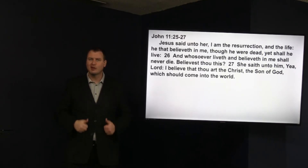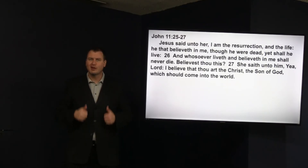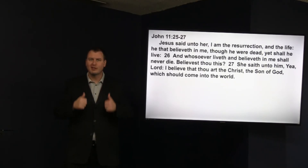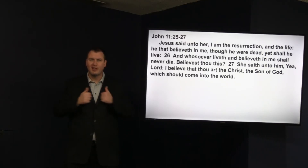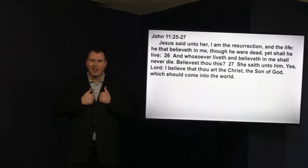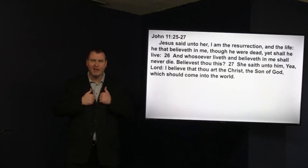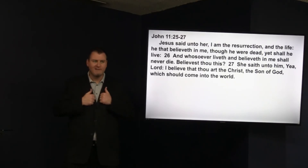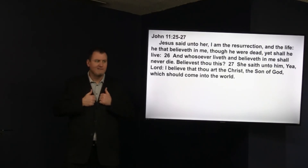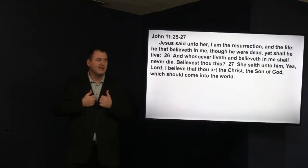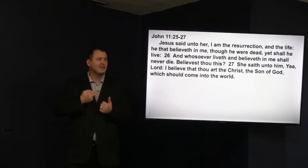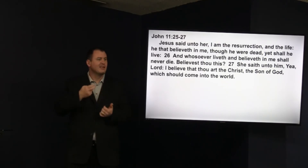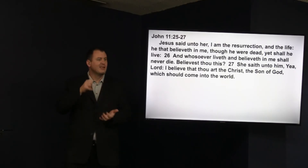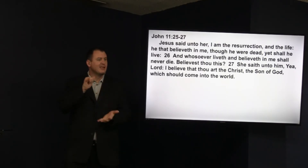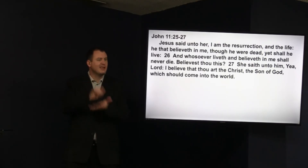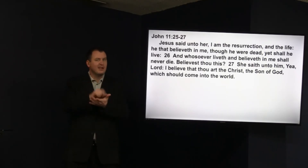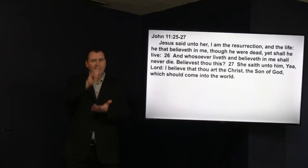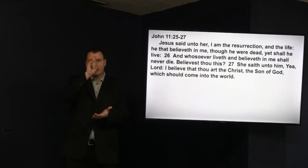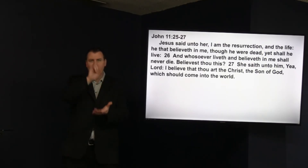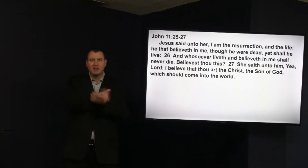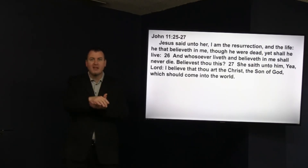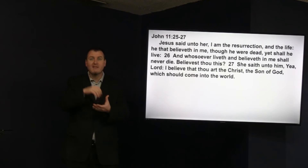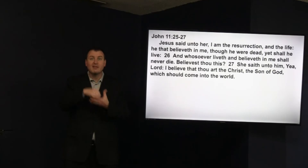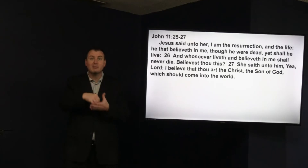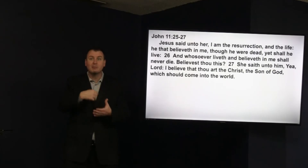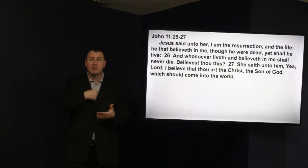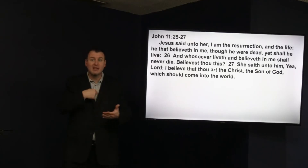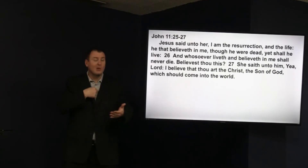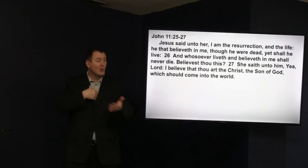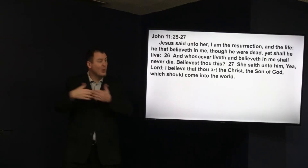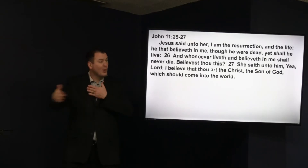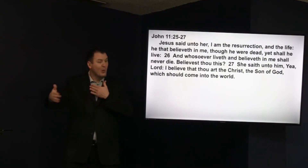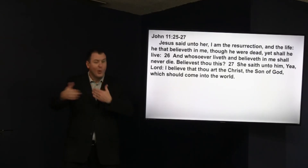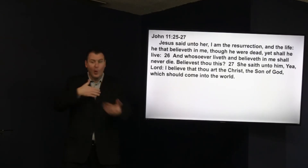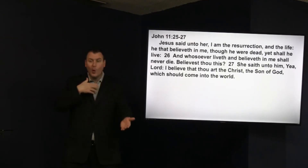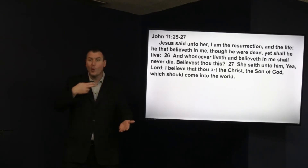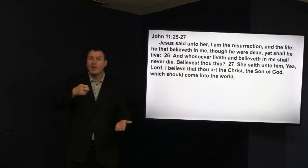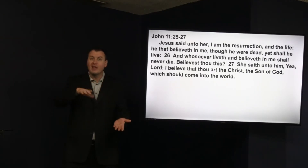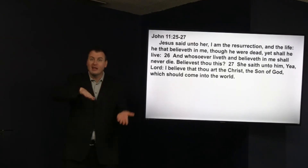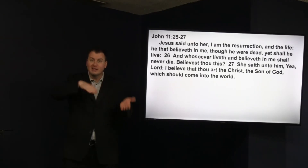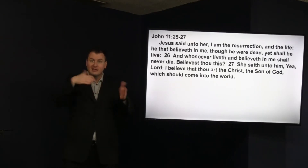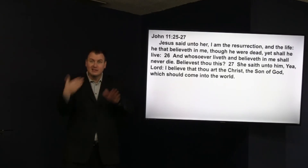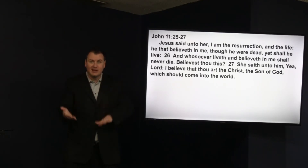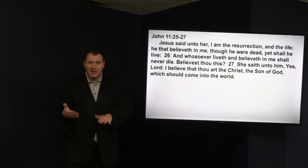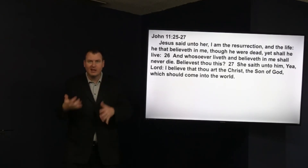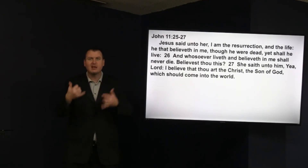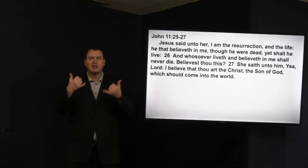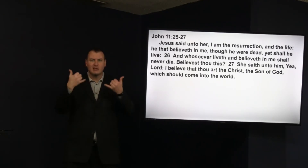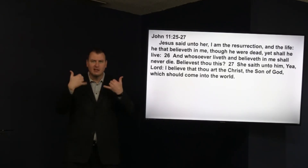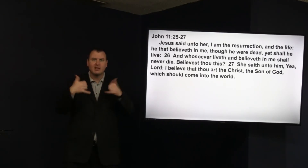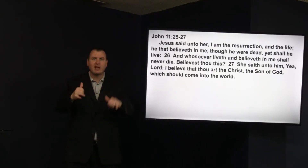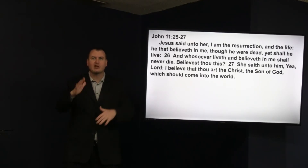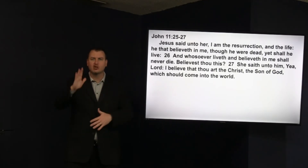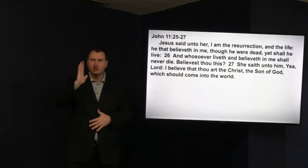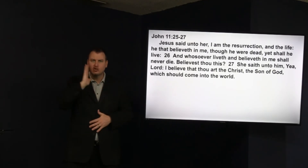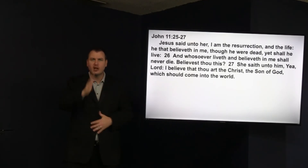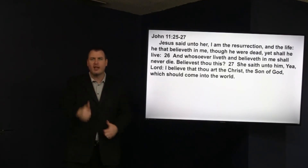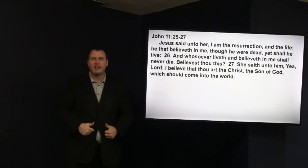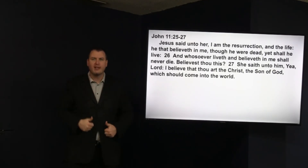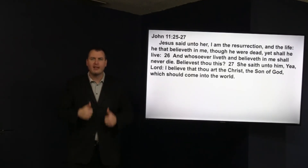I am the resurrection and the life, and he that believeth in me, though he were dead, yet